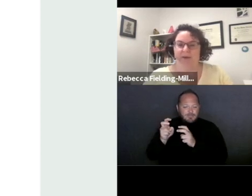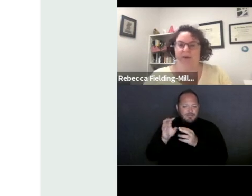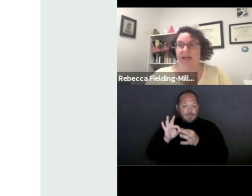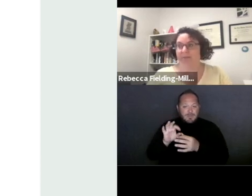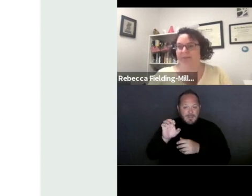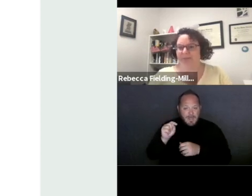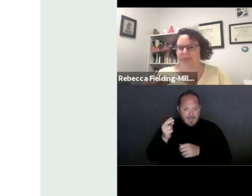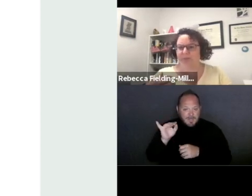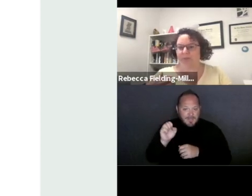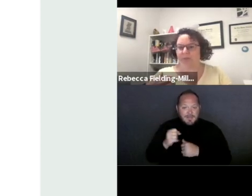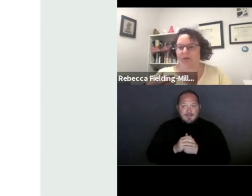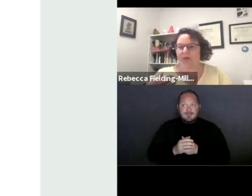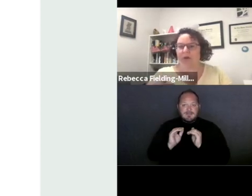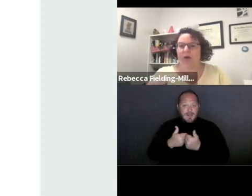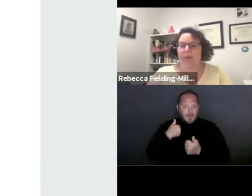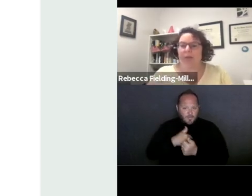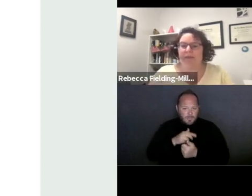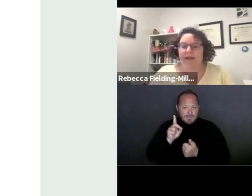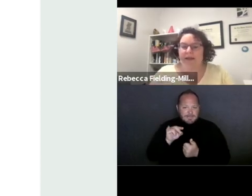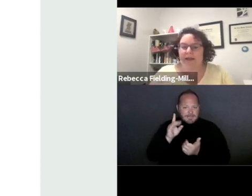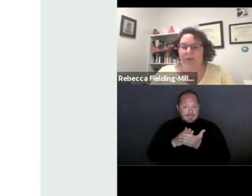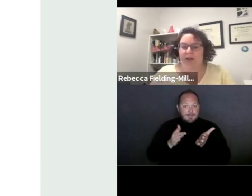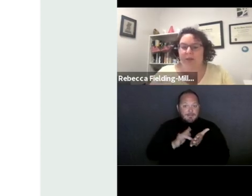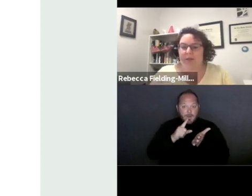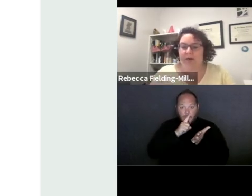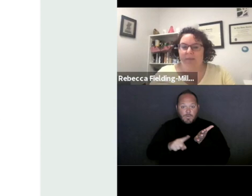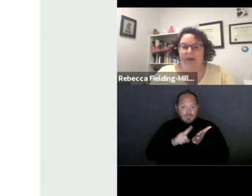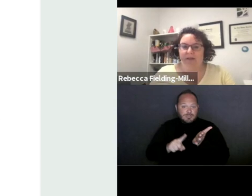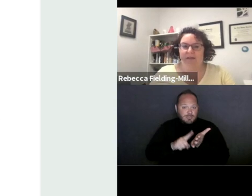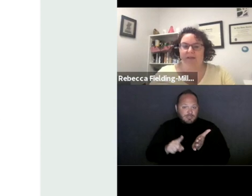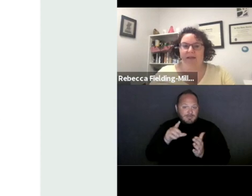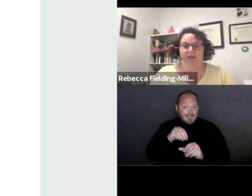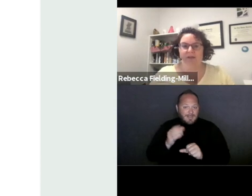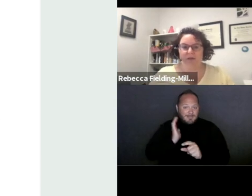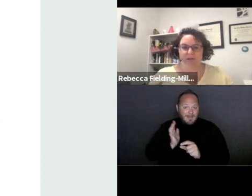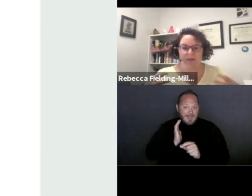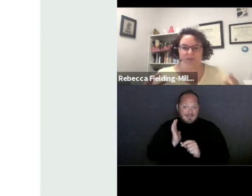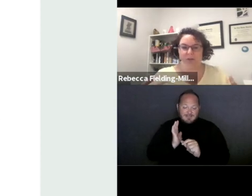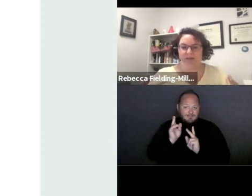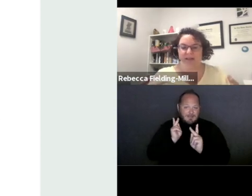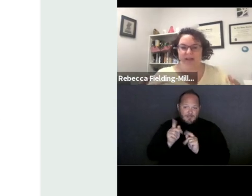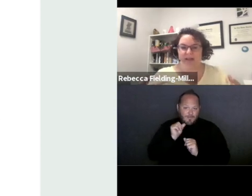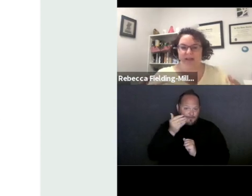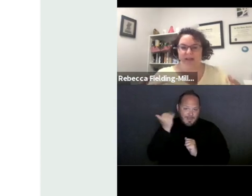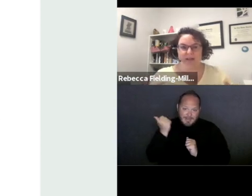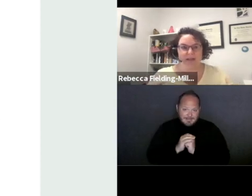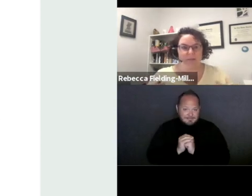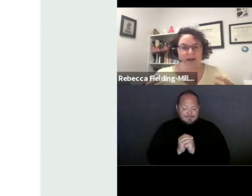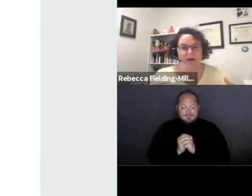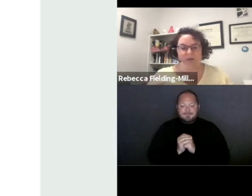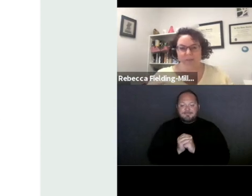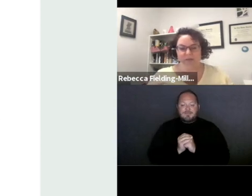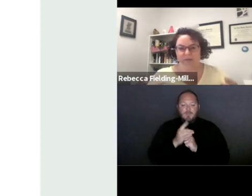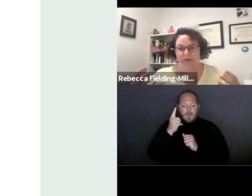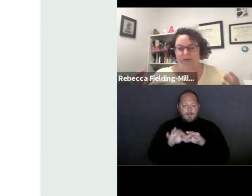that people don't forget. But one thing that is really important about this is you'll notice I'm showing data